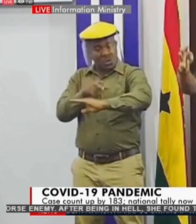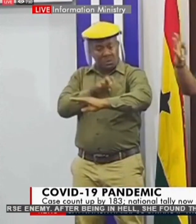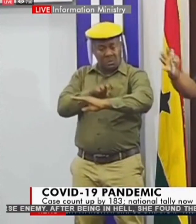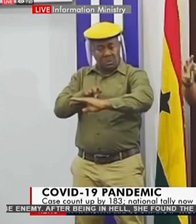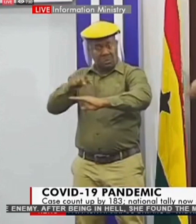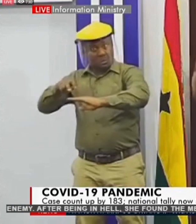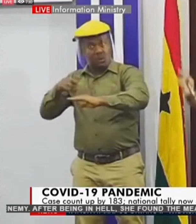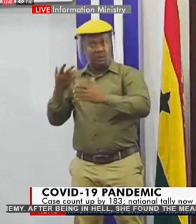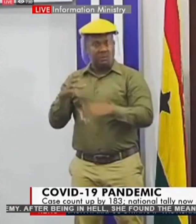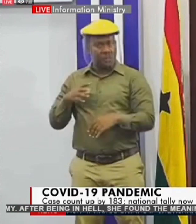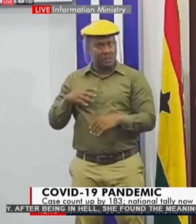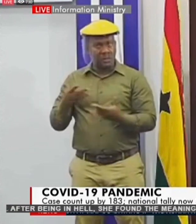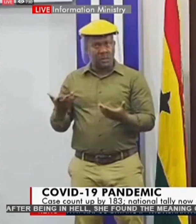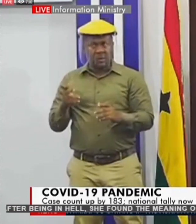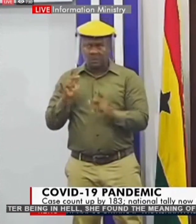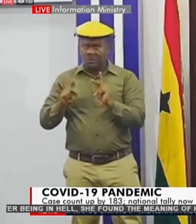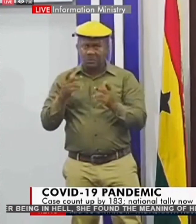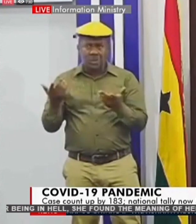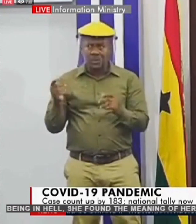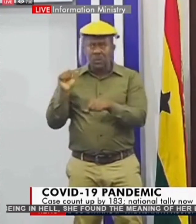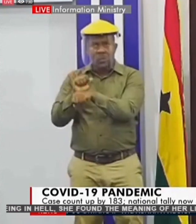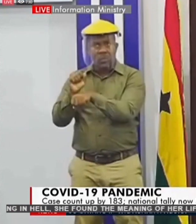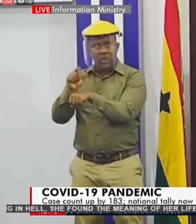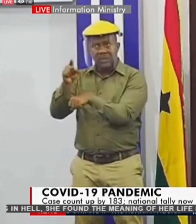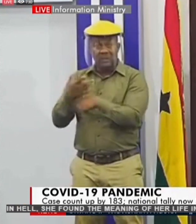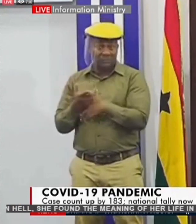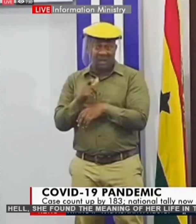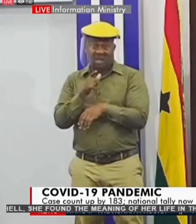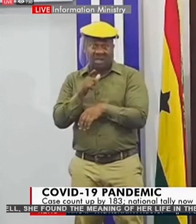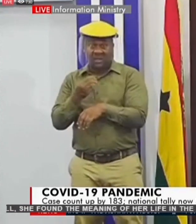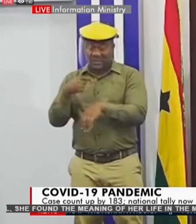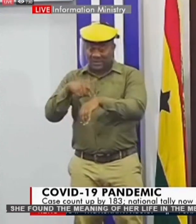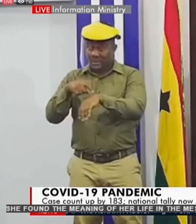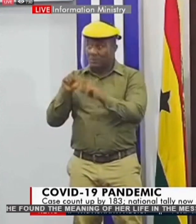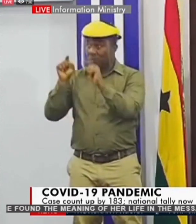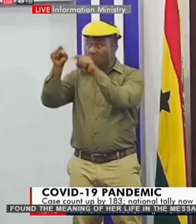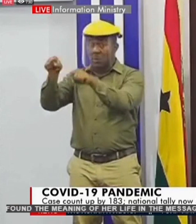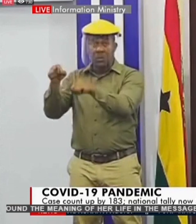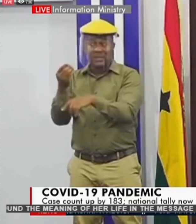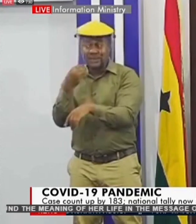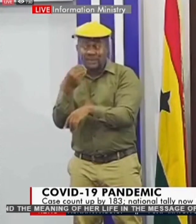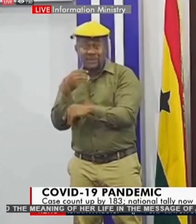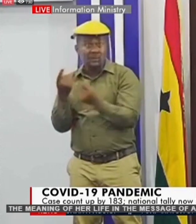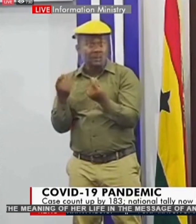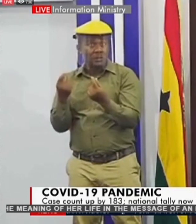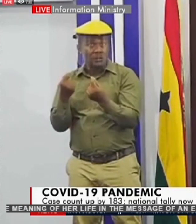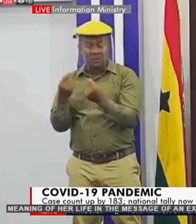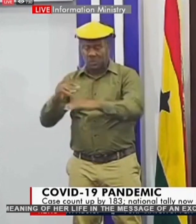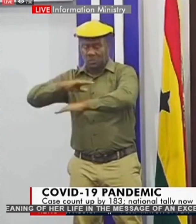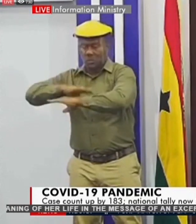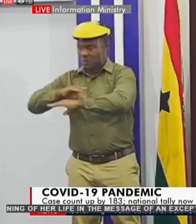from different groups working in the factory. All of these matters for management to consider. But one critical